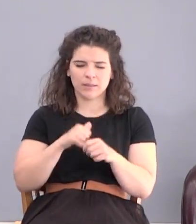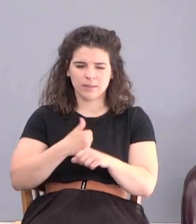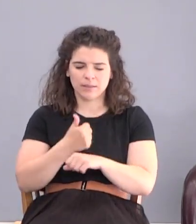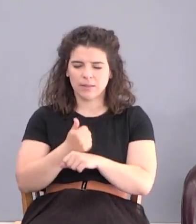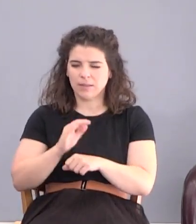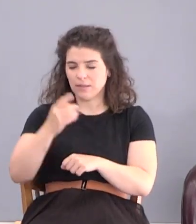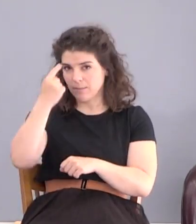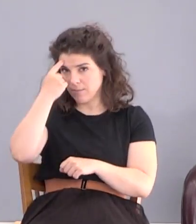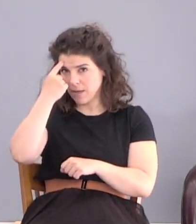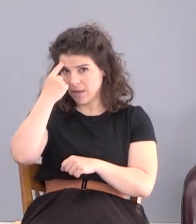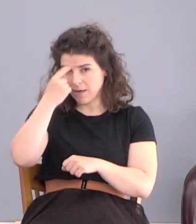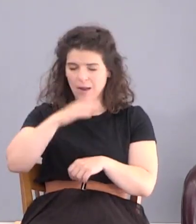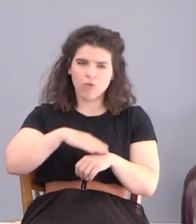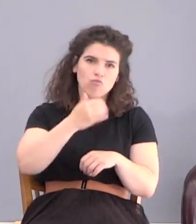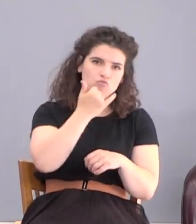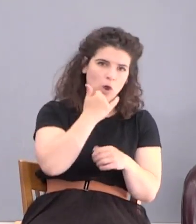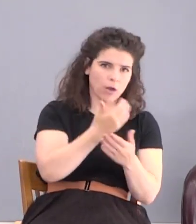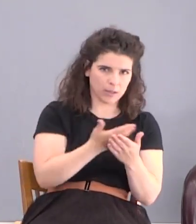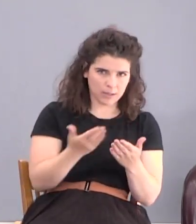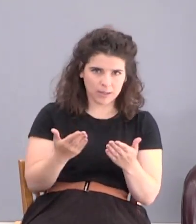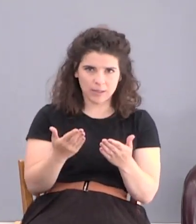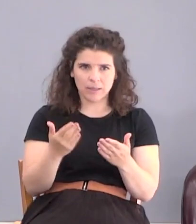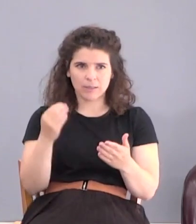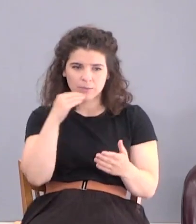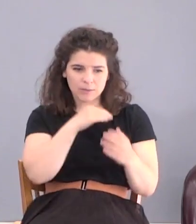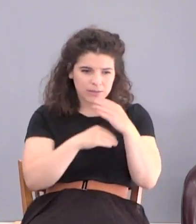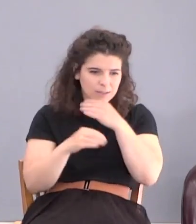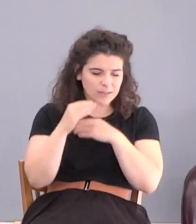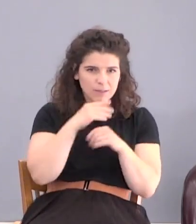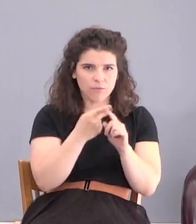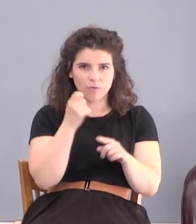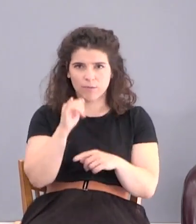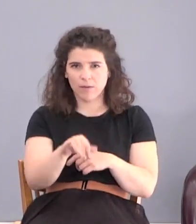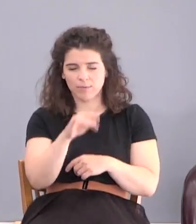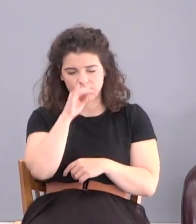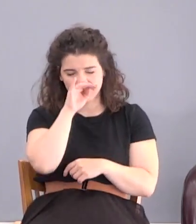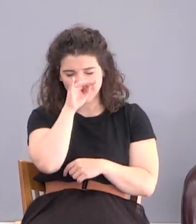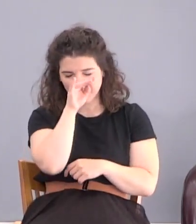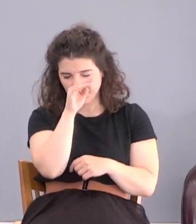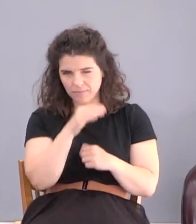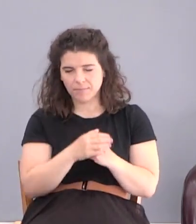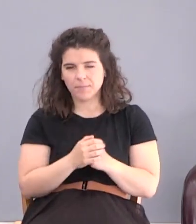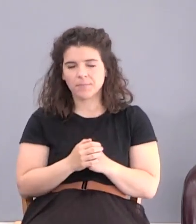his mindset on the wrong thing. He was deceived from it.